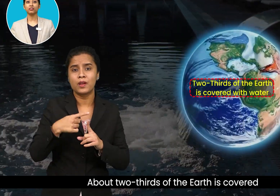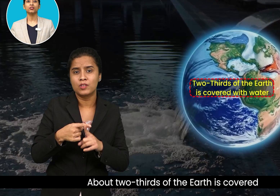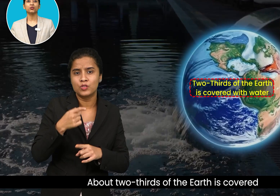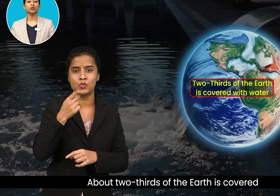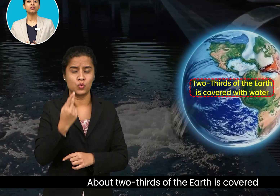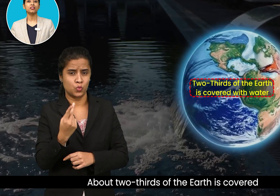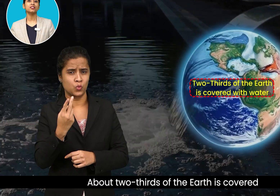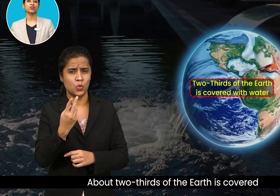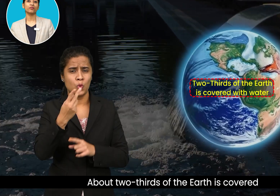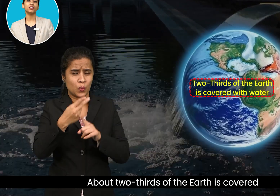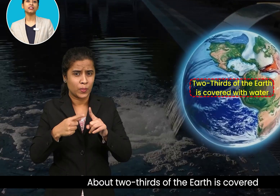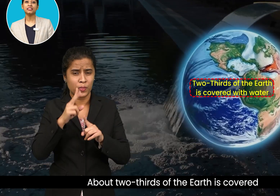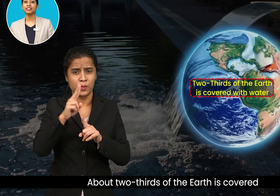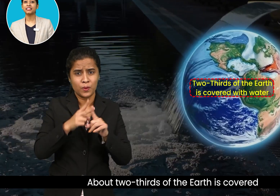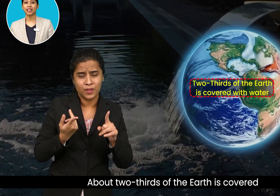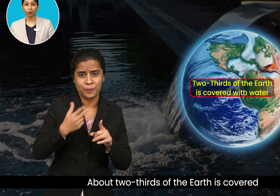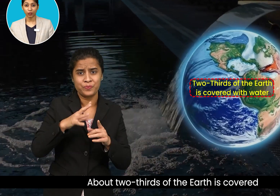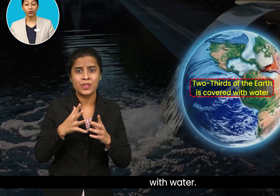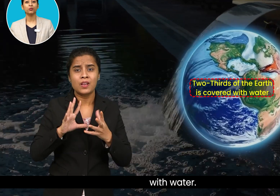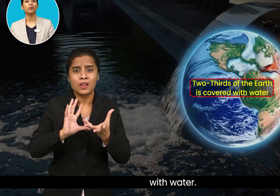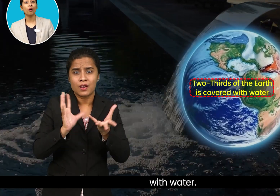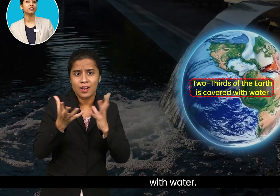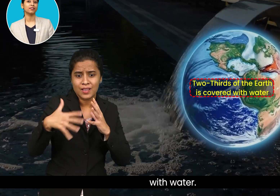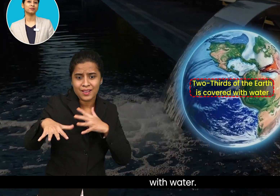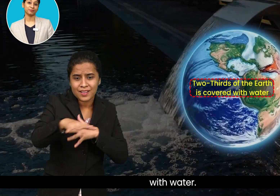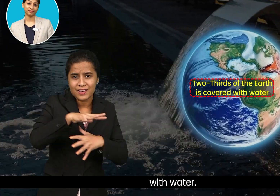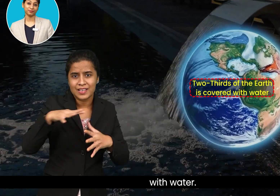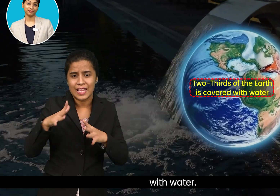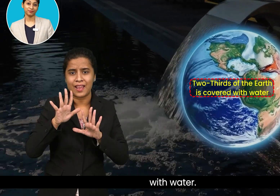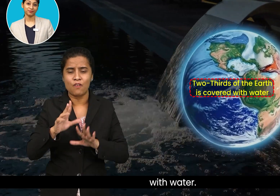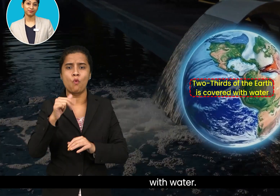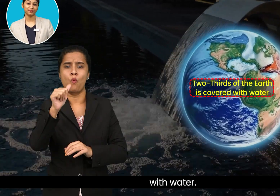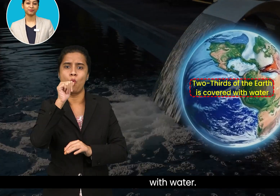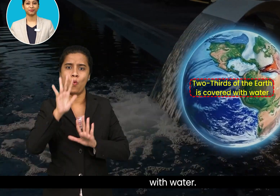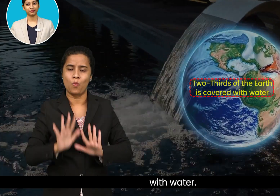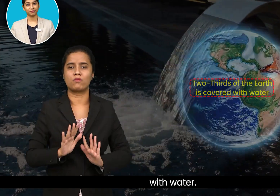About 2/3 of the earth is covered with water.